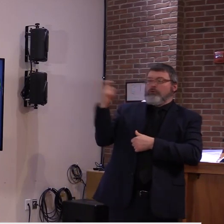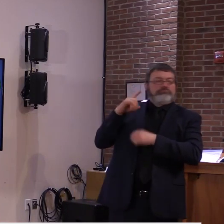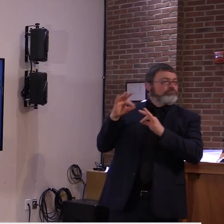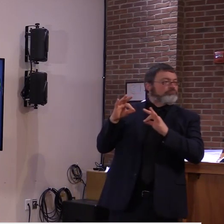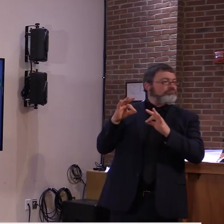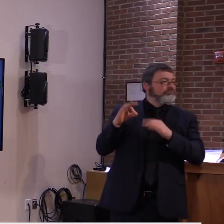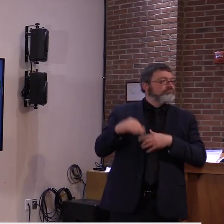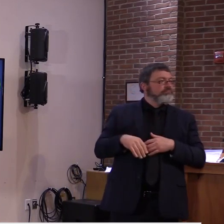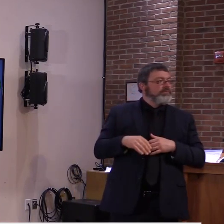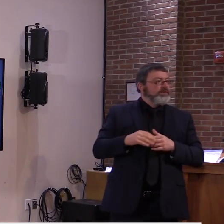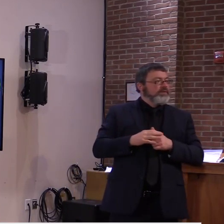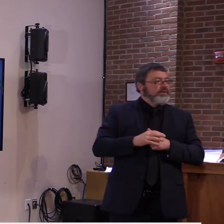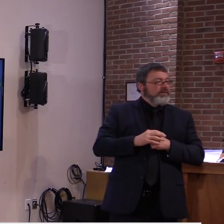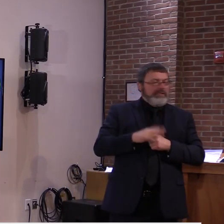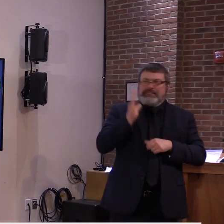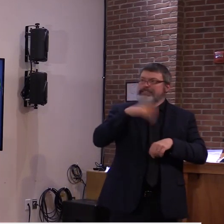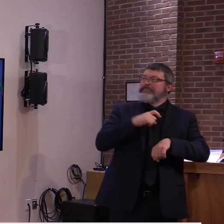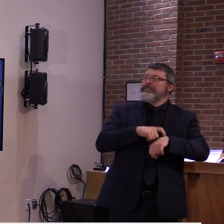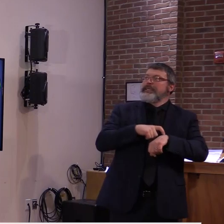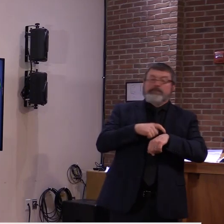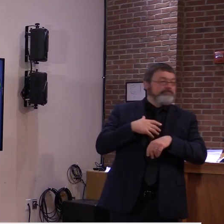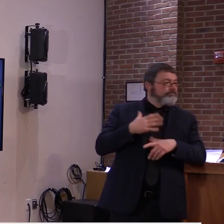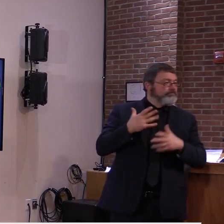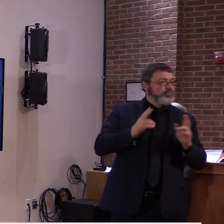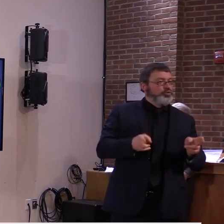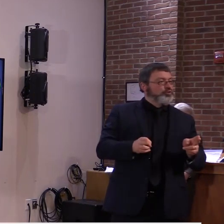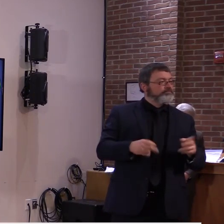to Dr. Levine for any additional comments.